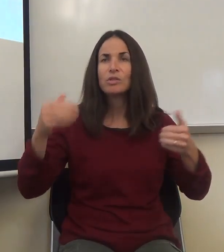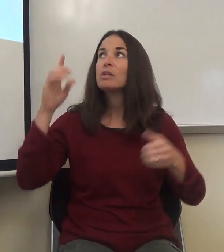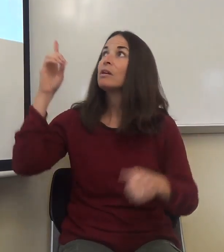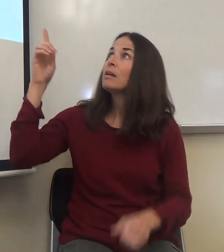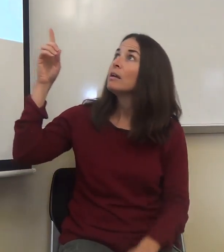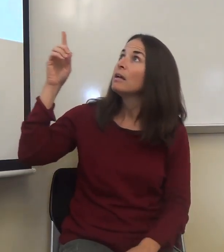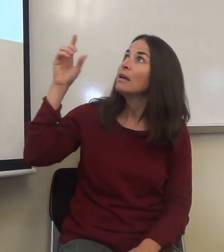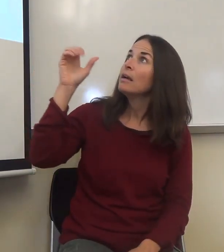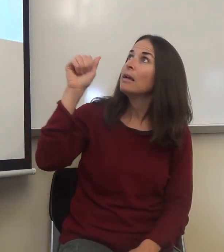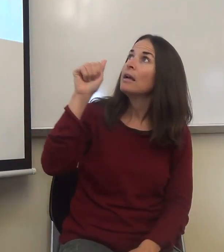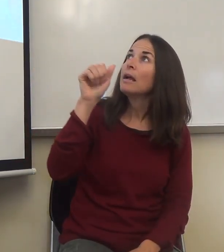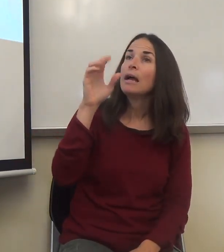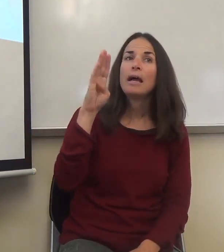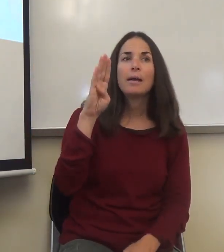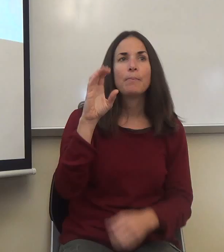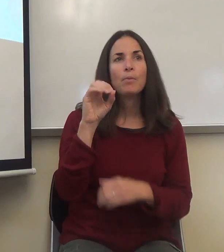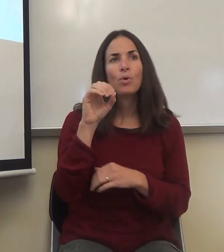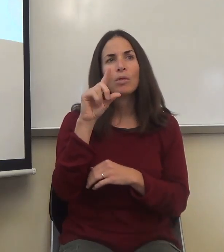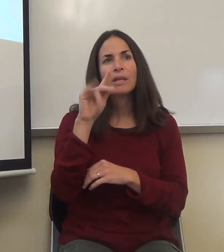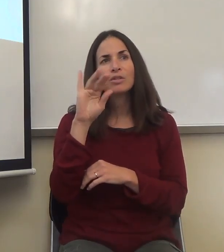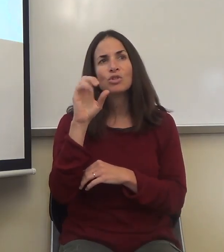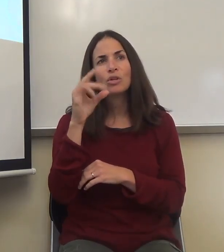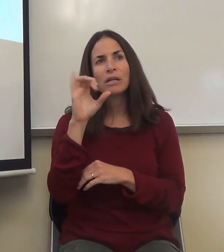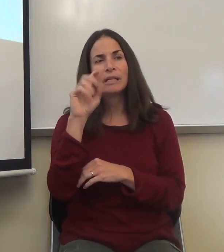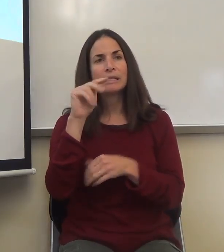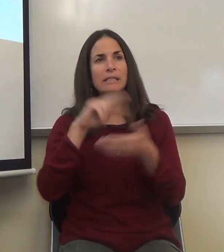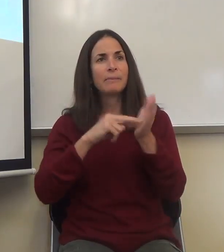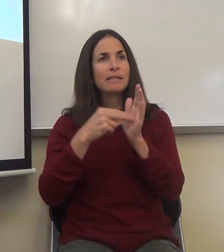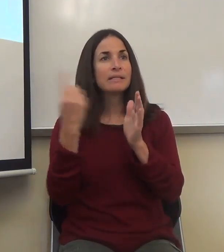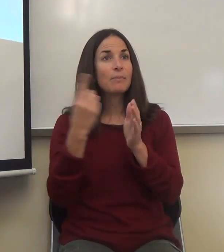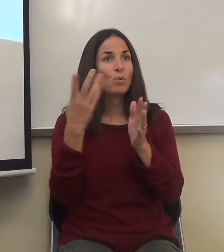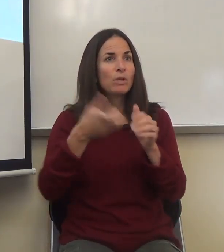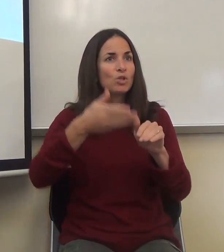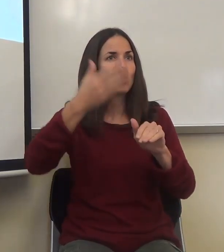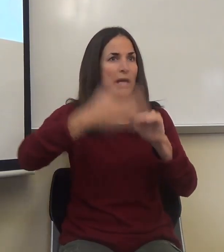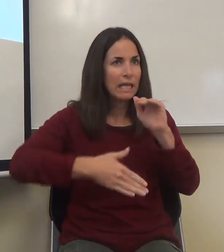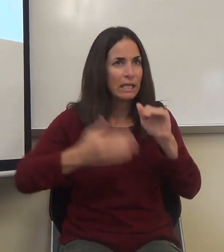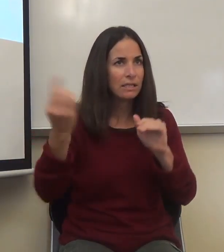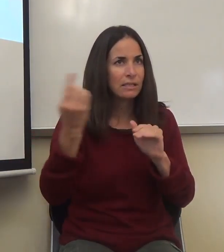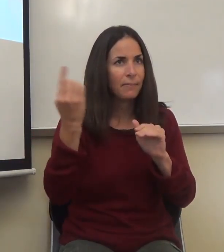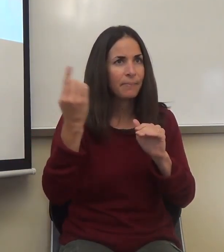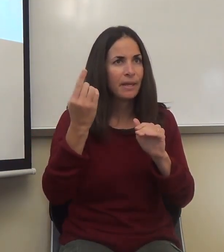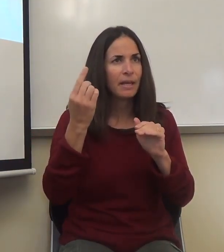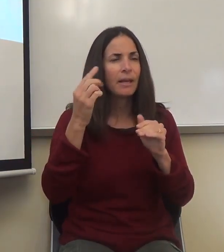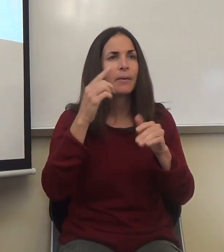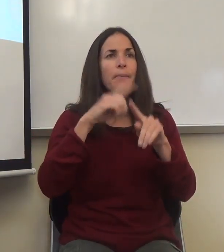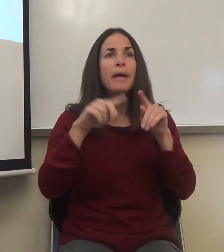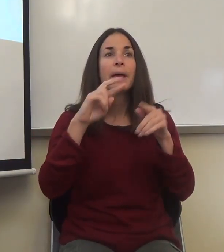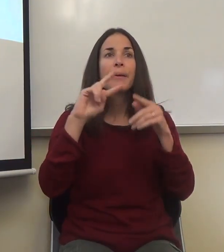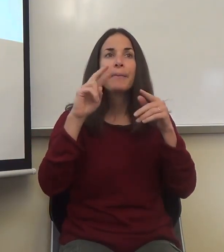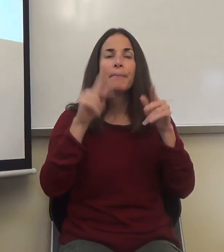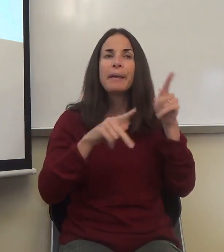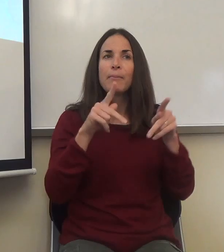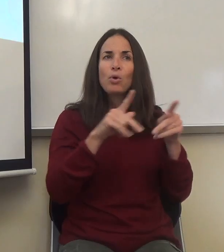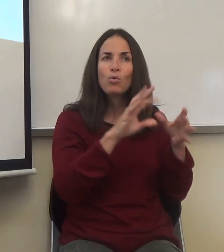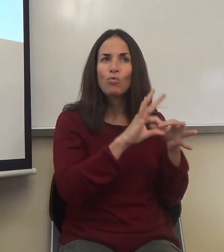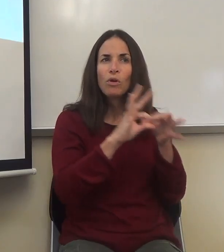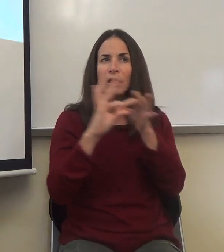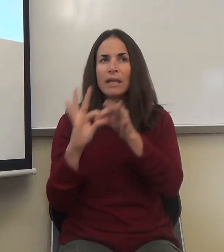you say segregation in America today, you're probably talking about racial segregation or racial